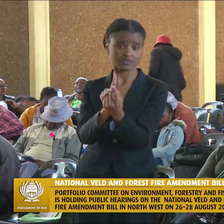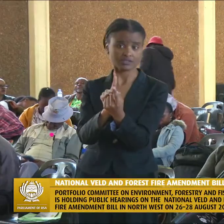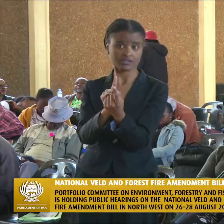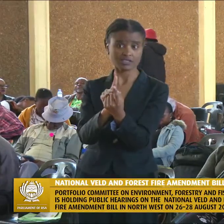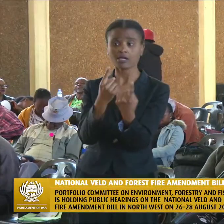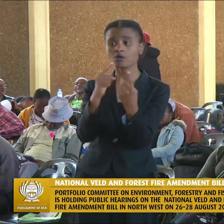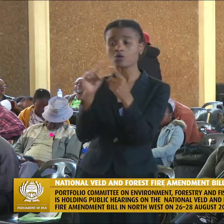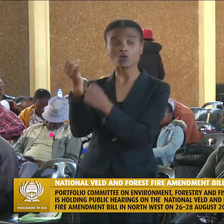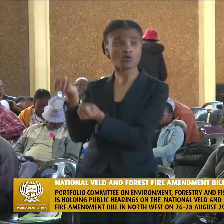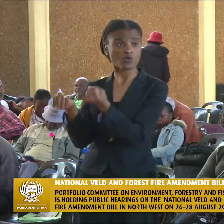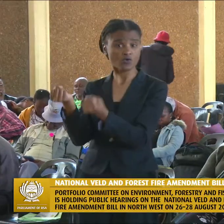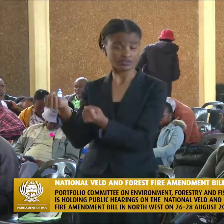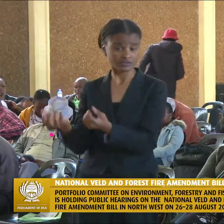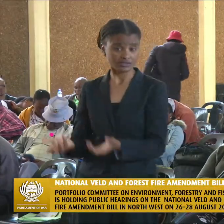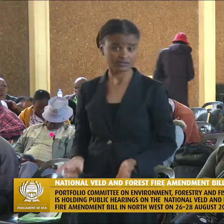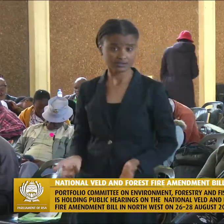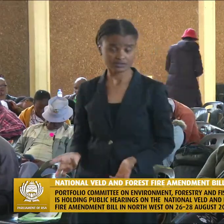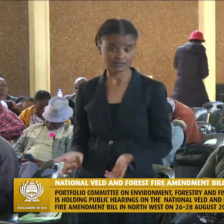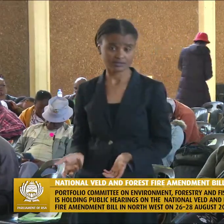in a court of law